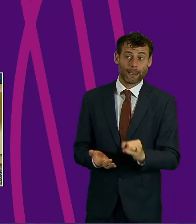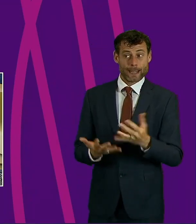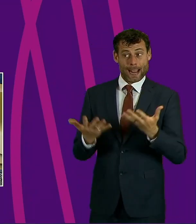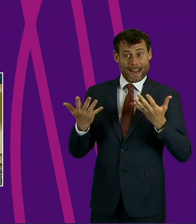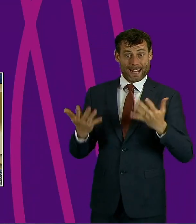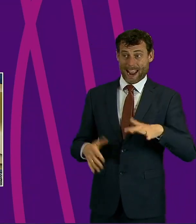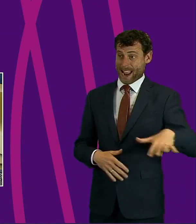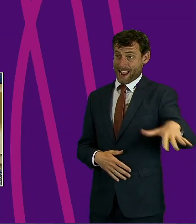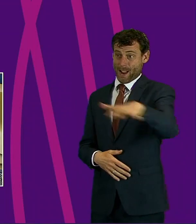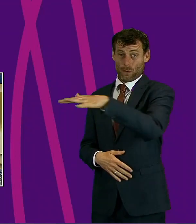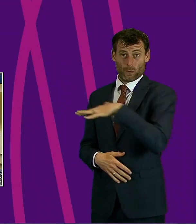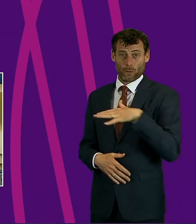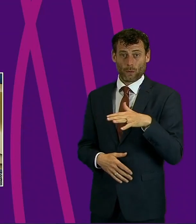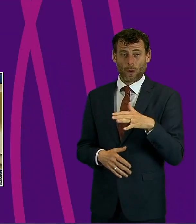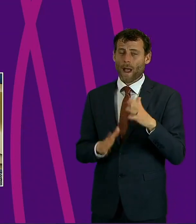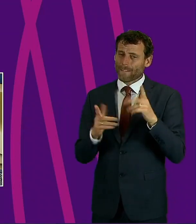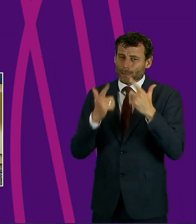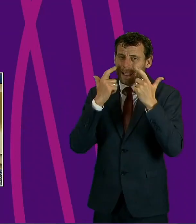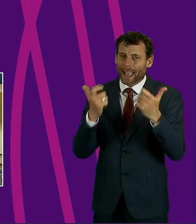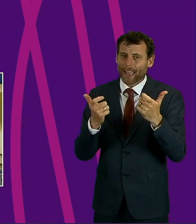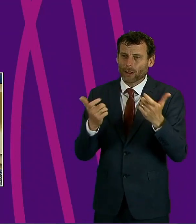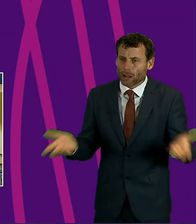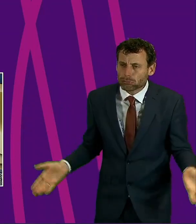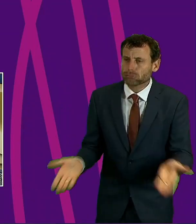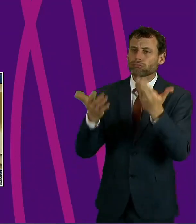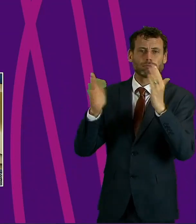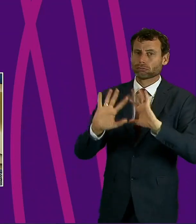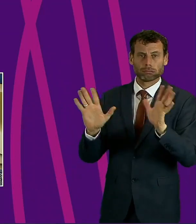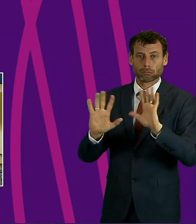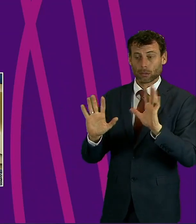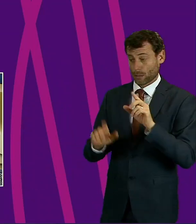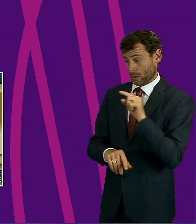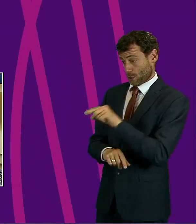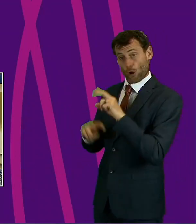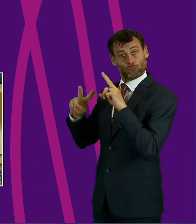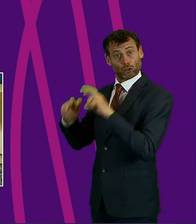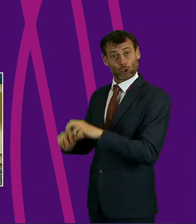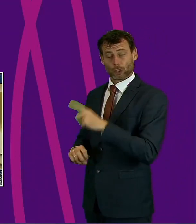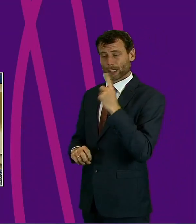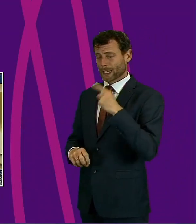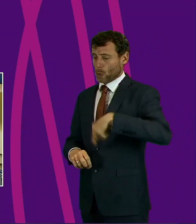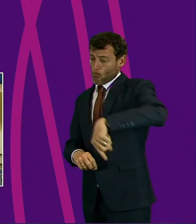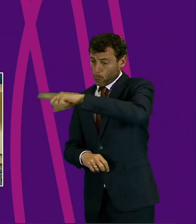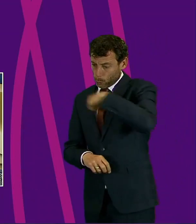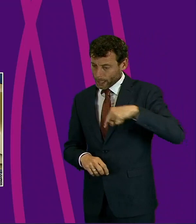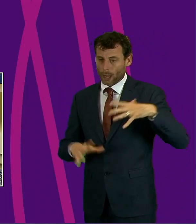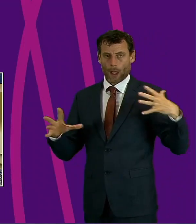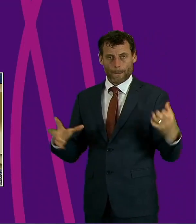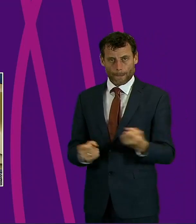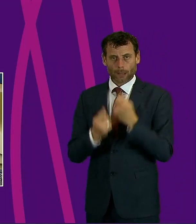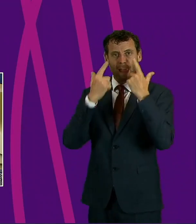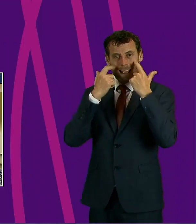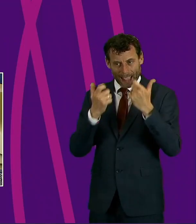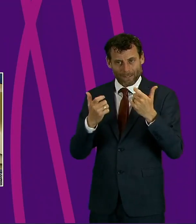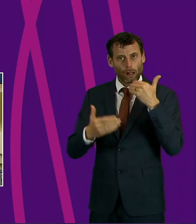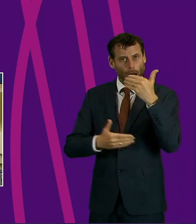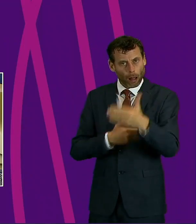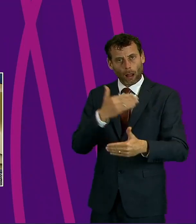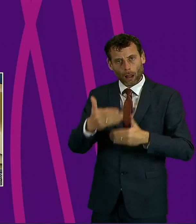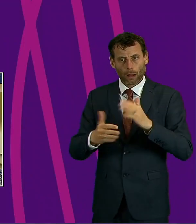have limited room for manoeuvre right now. That's what the data tells us, and therefore we have to be careful and cautious. We will not be able